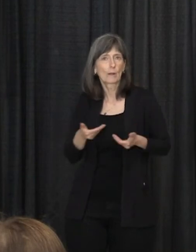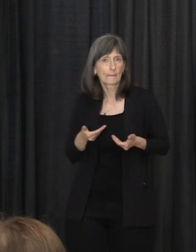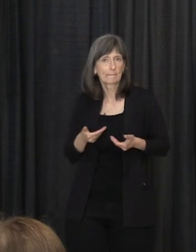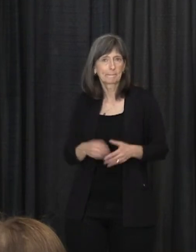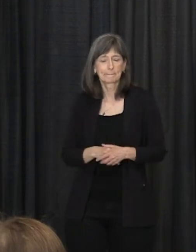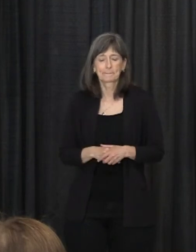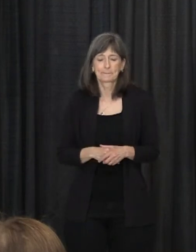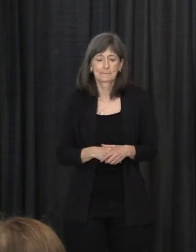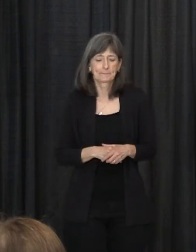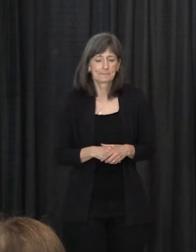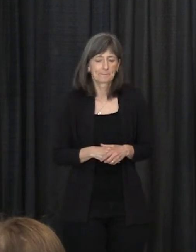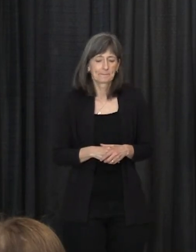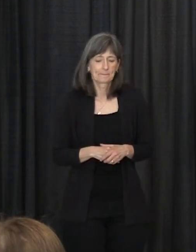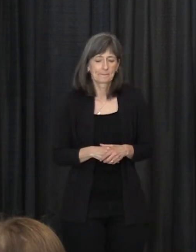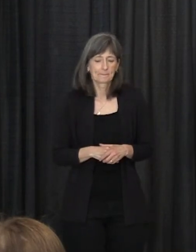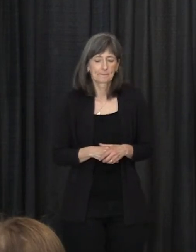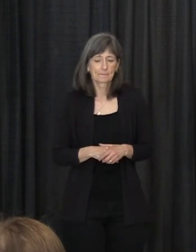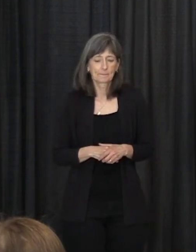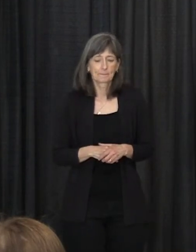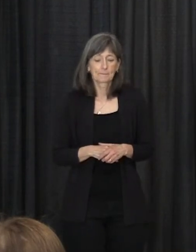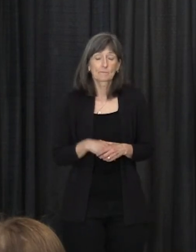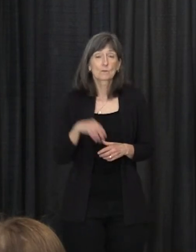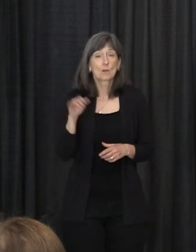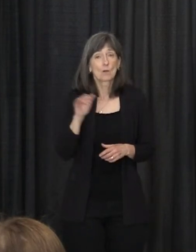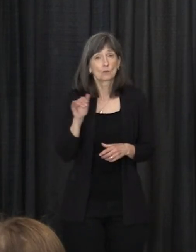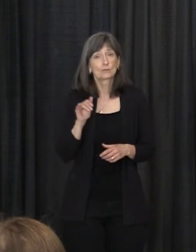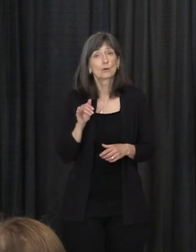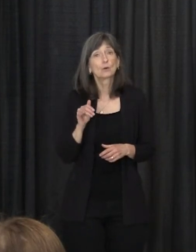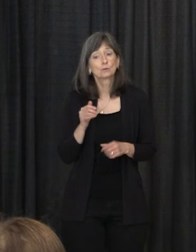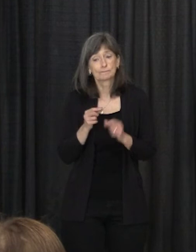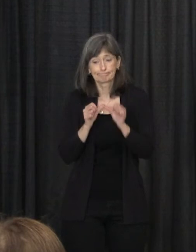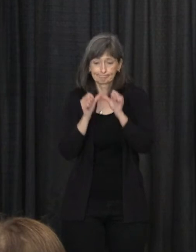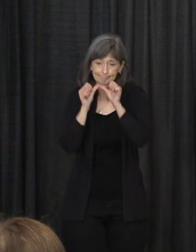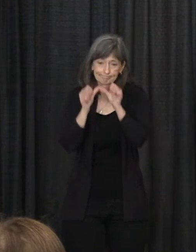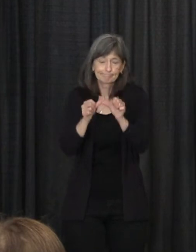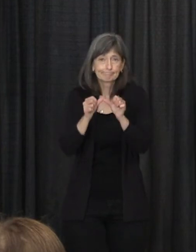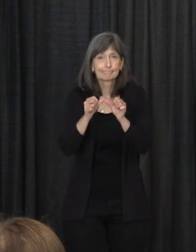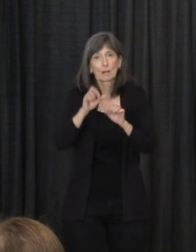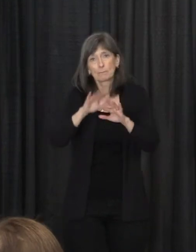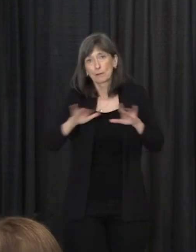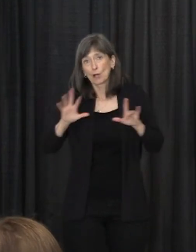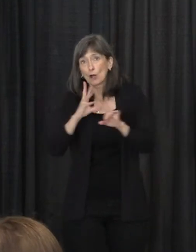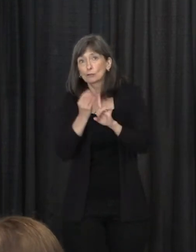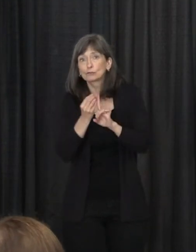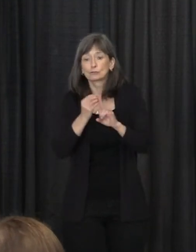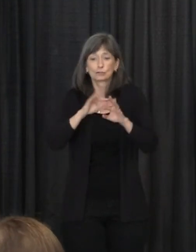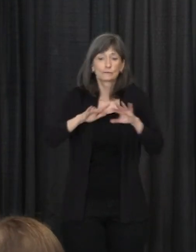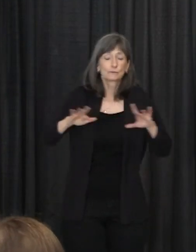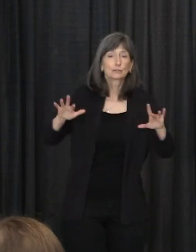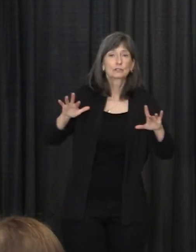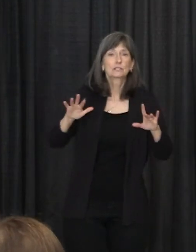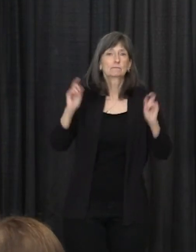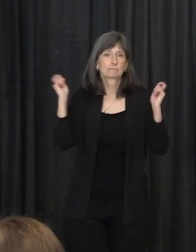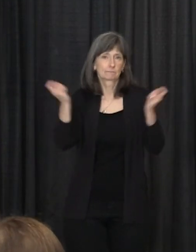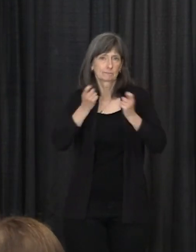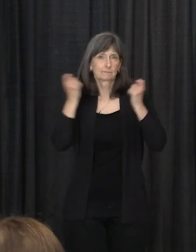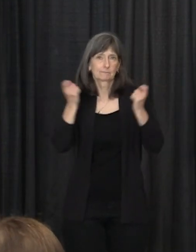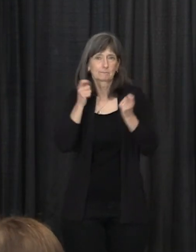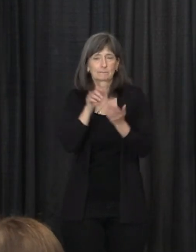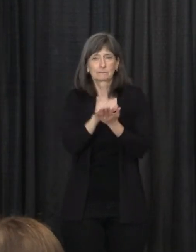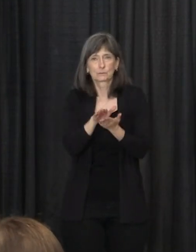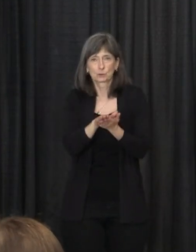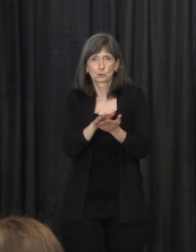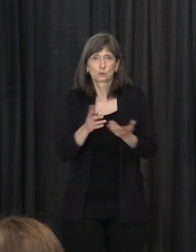We will also continue to celebrate diversity and multiculturalism in our schools and the need for